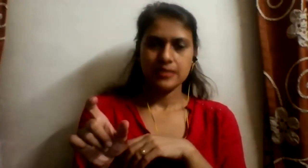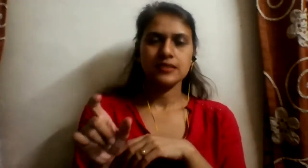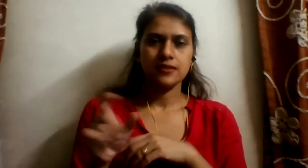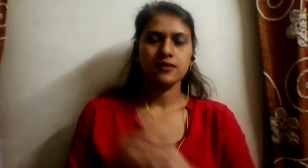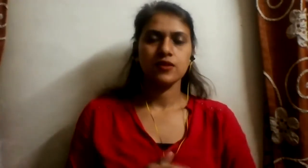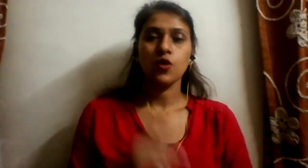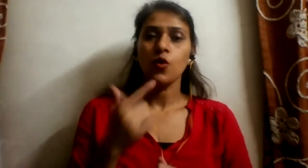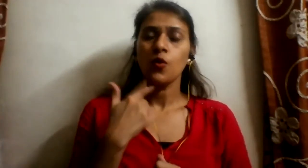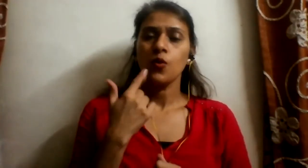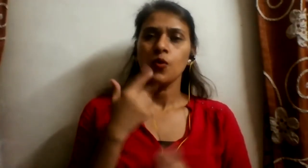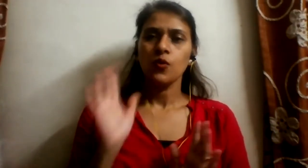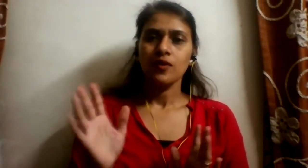has, say, vision impairment.